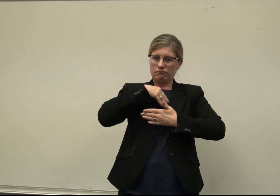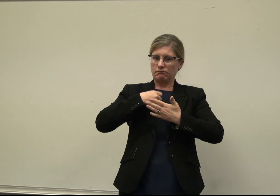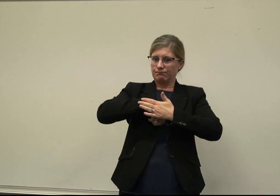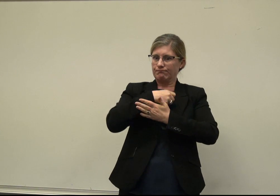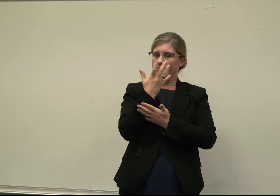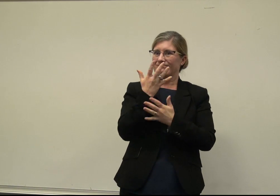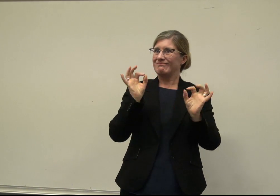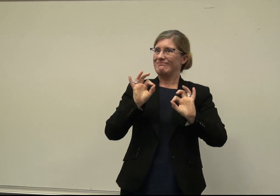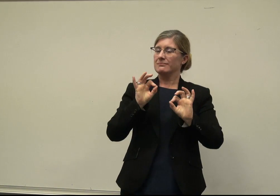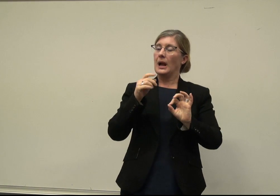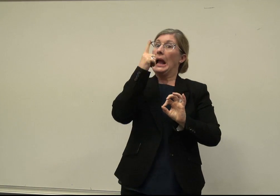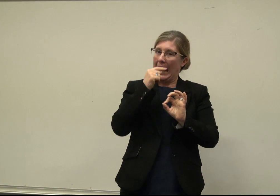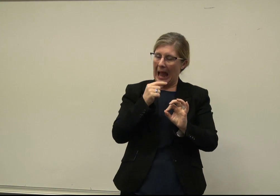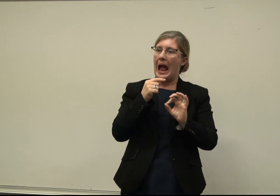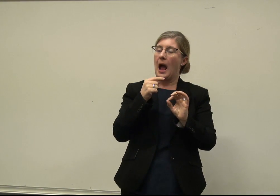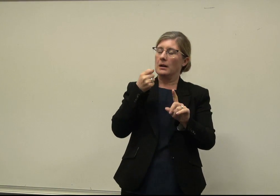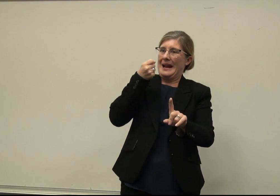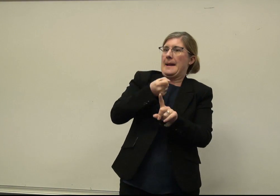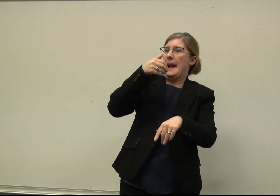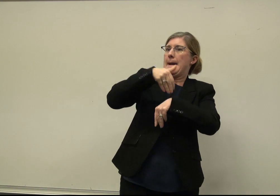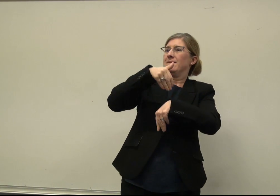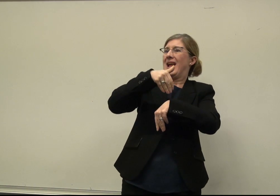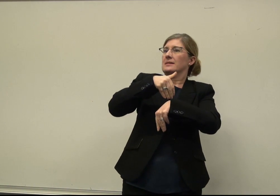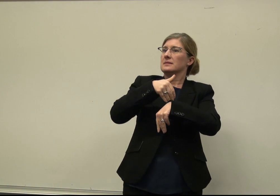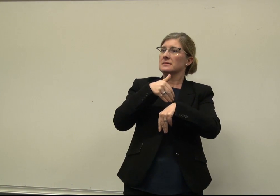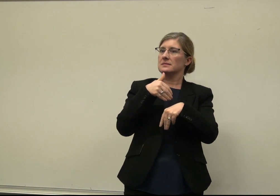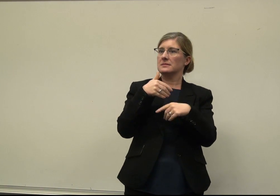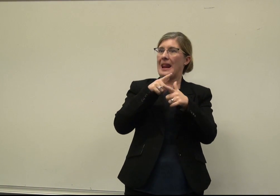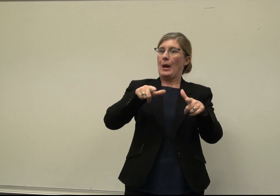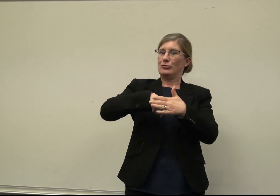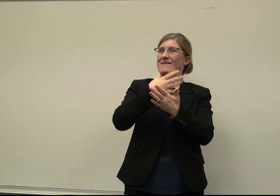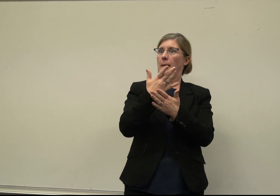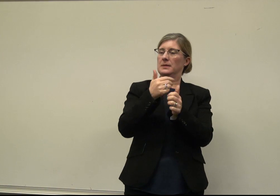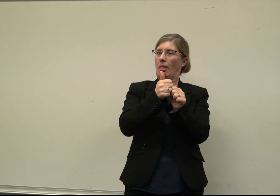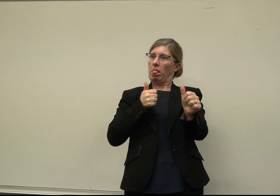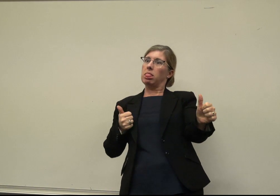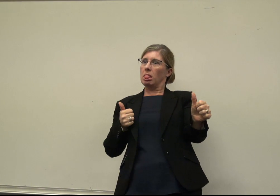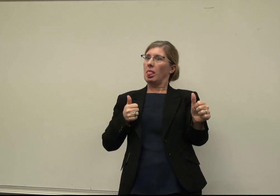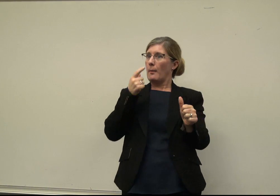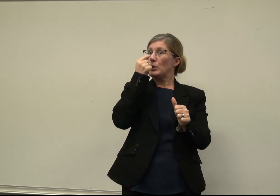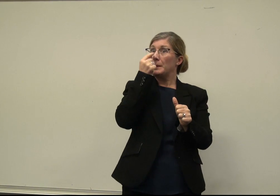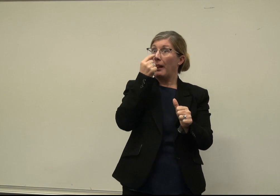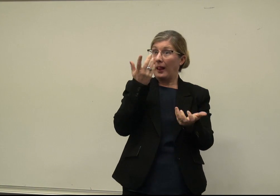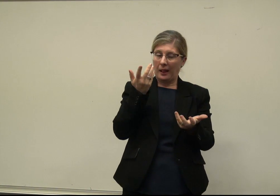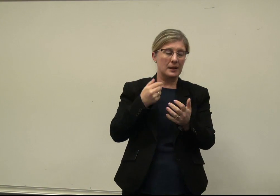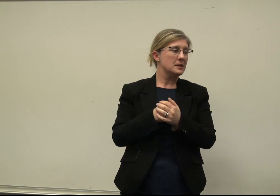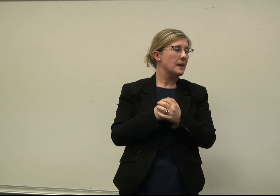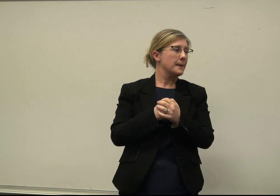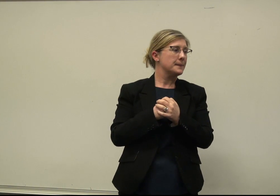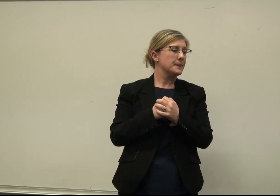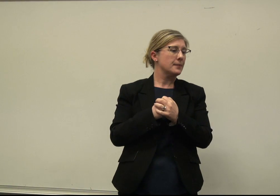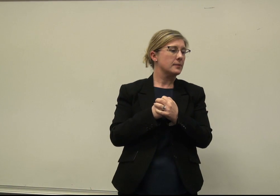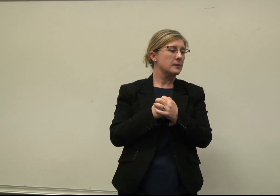development can be compromised. So I think, you know, once there